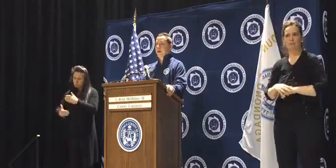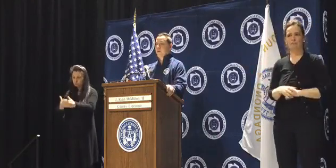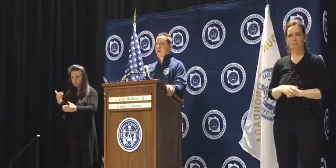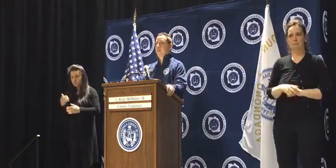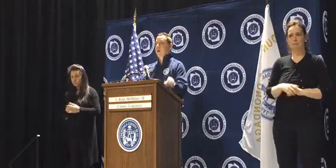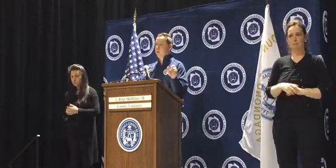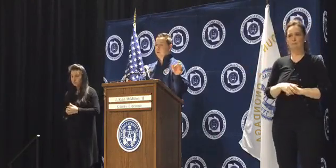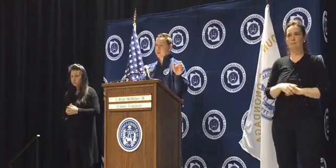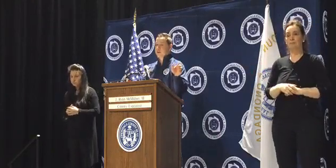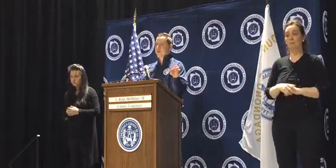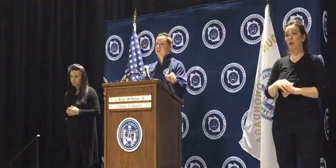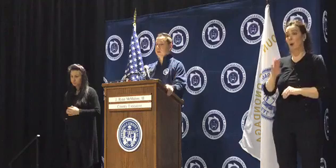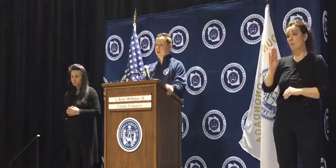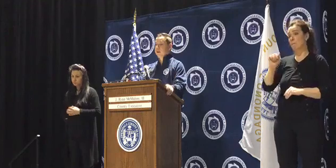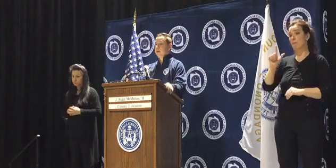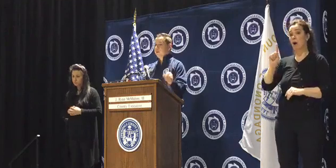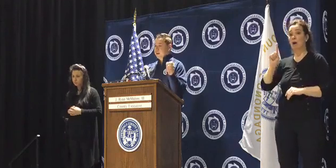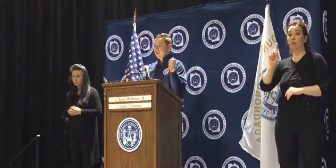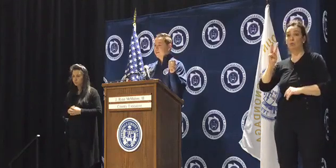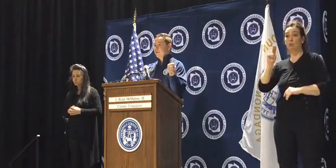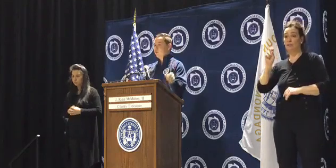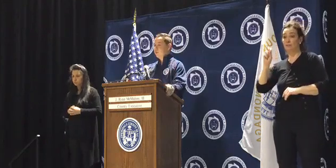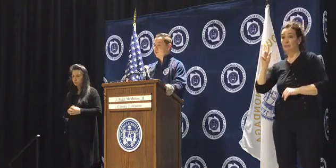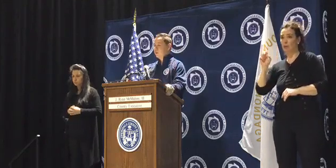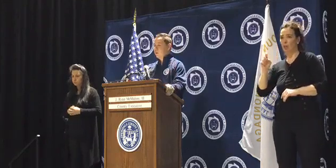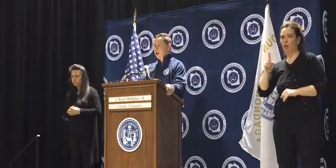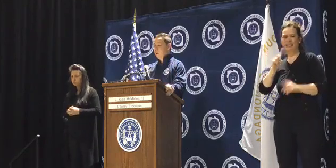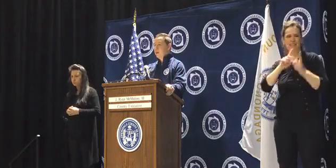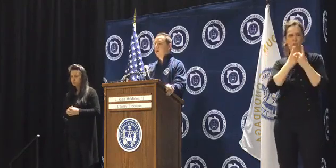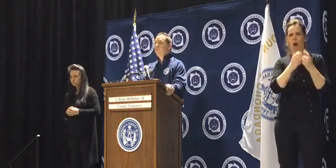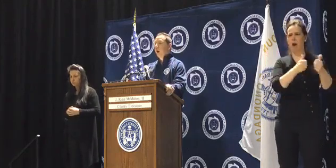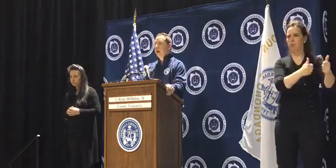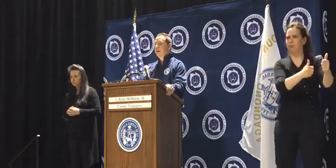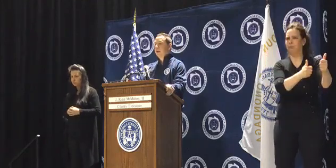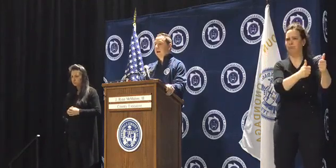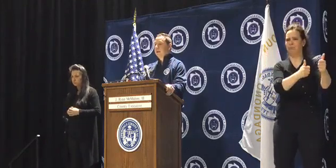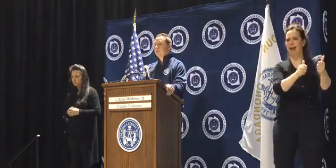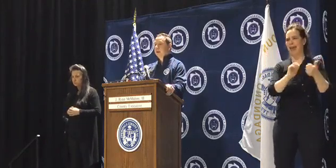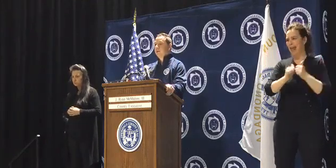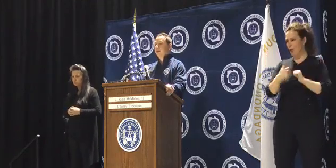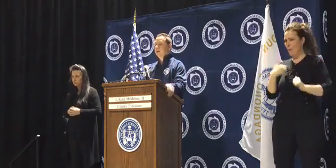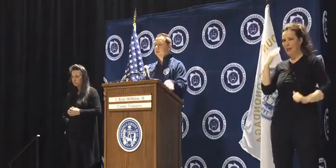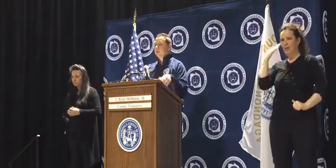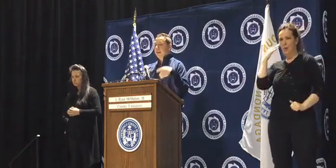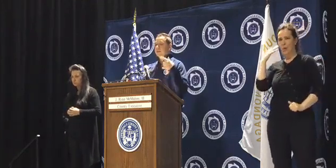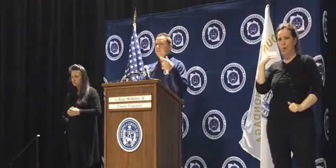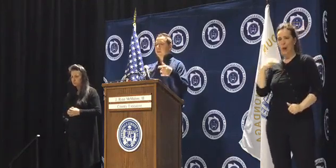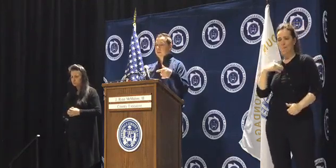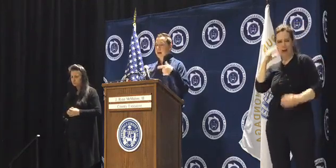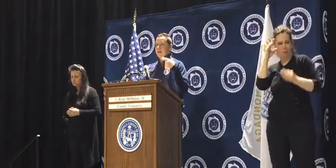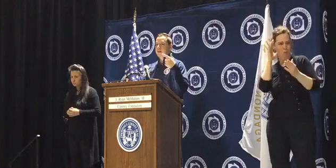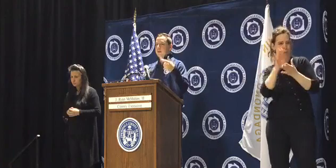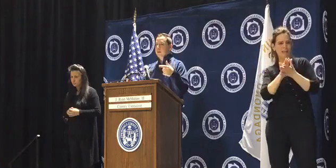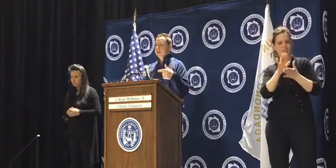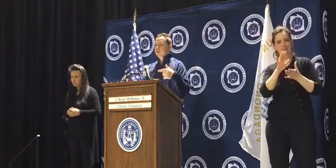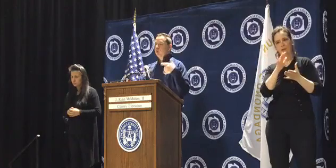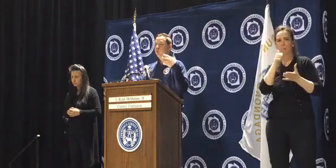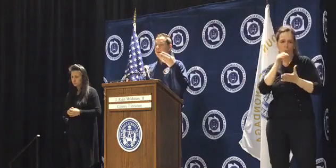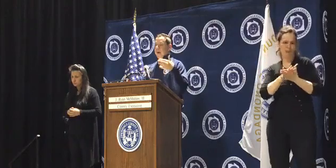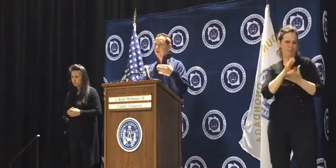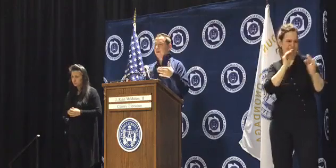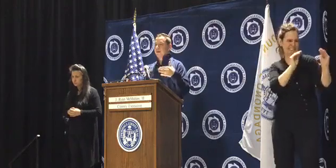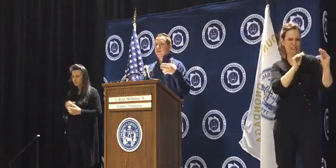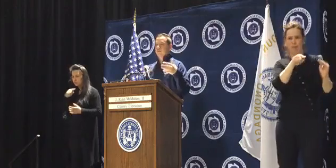How do I know that? My wife's an educator there, so I get to see everything that's going on. But I think that's something that it's a